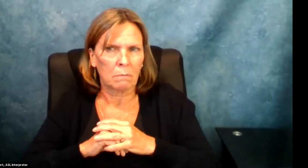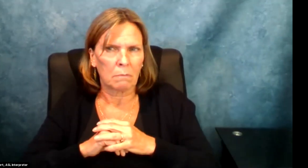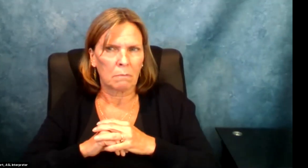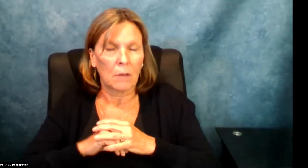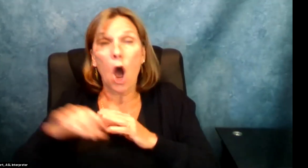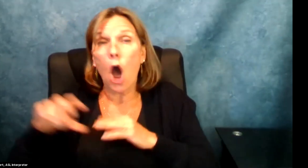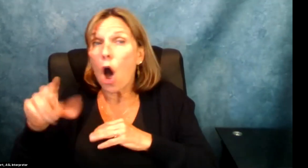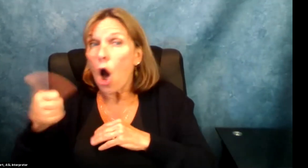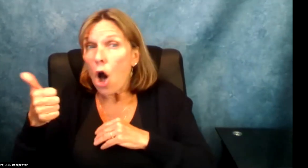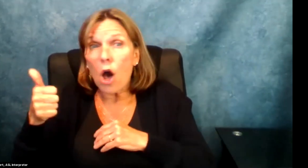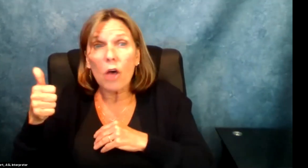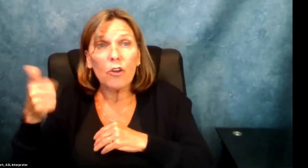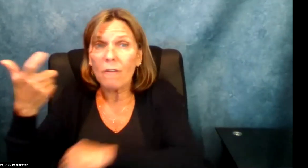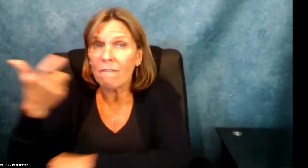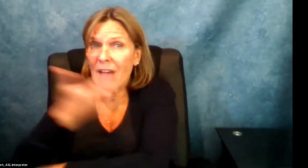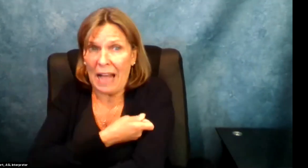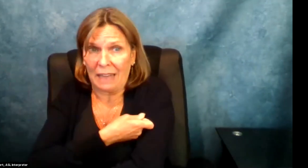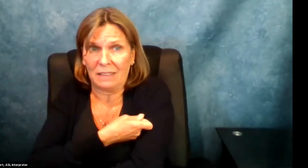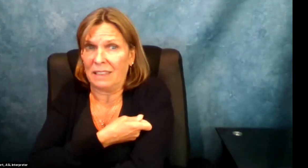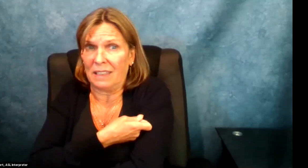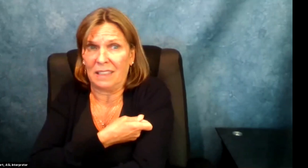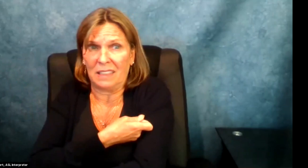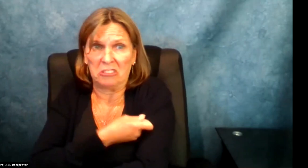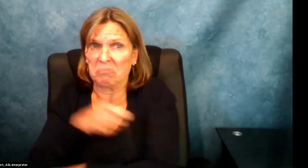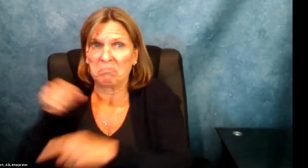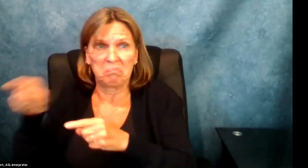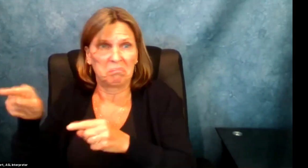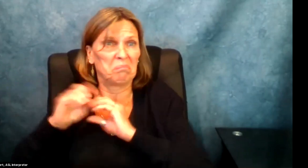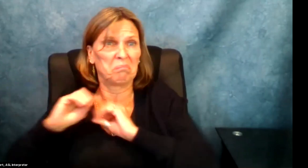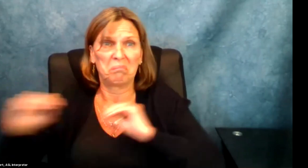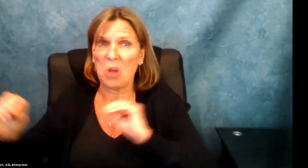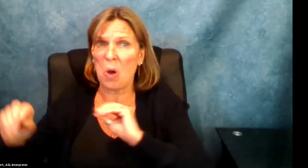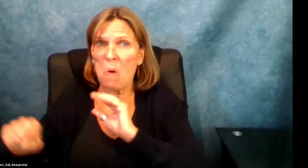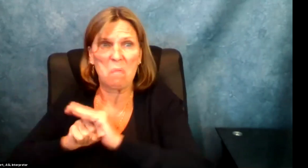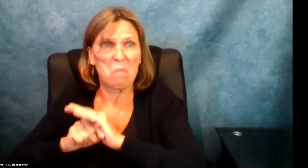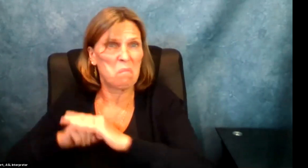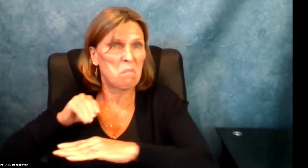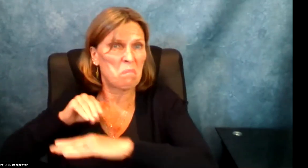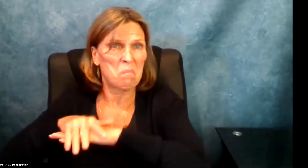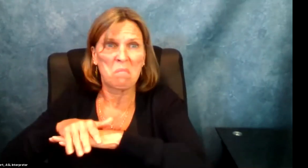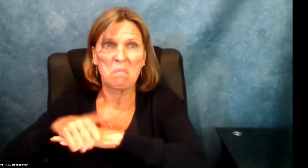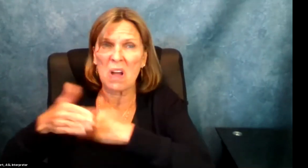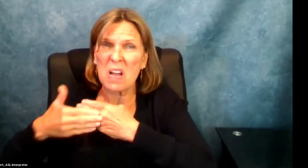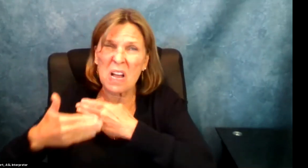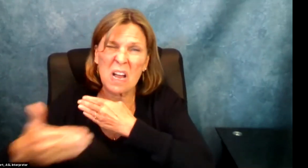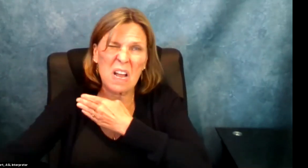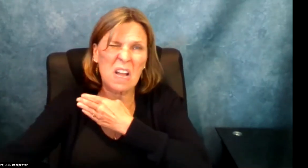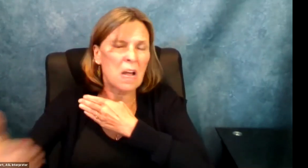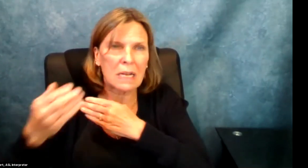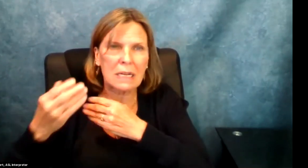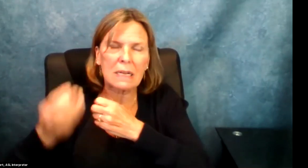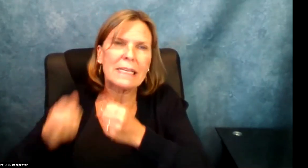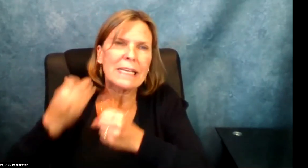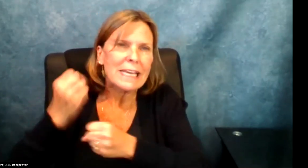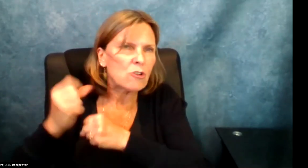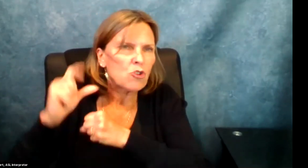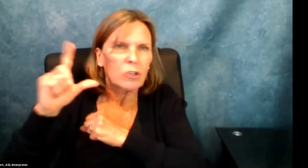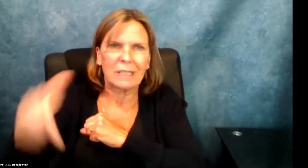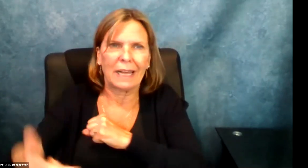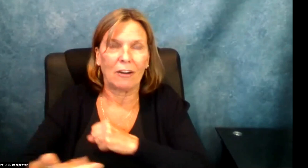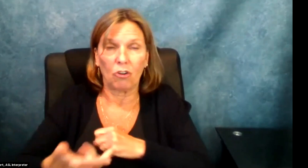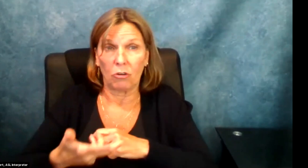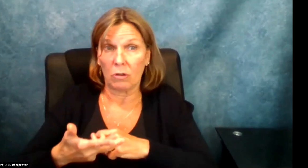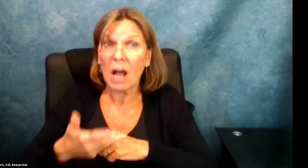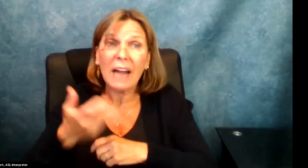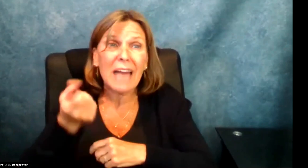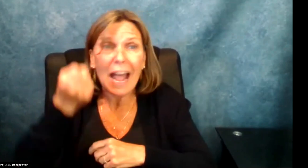other vaccines that have shown up like years down the road. And I know that's just one of the concerns as a parent is like, I'm making this